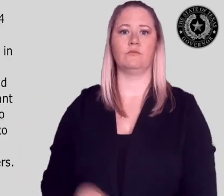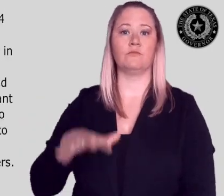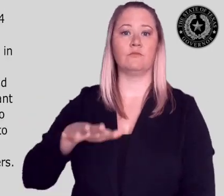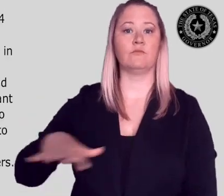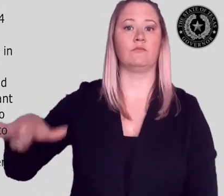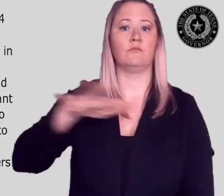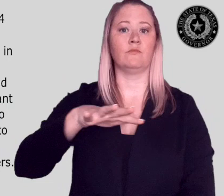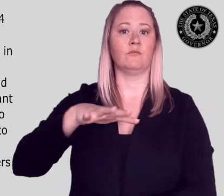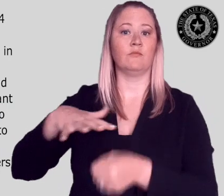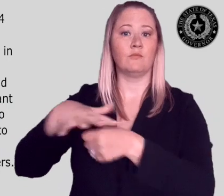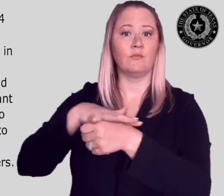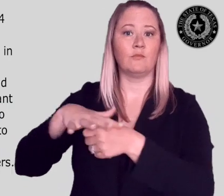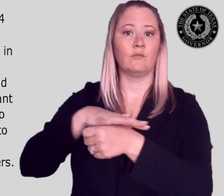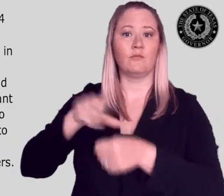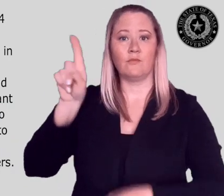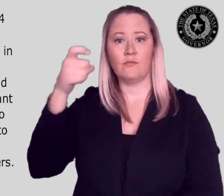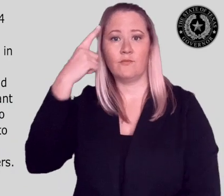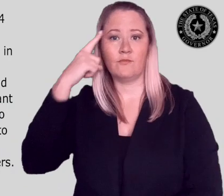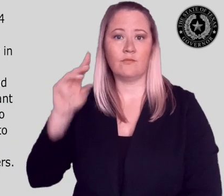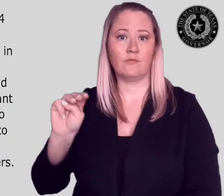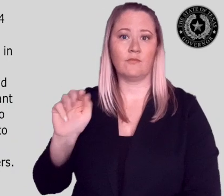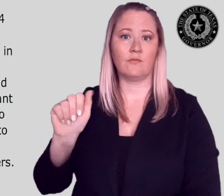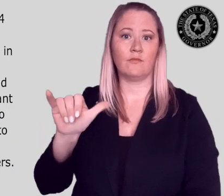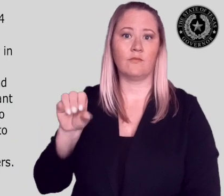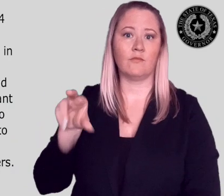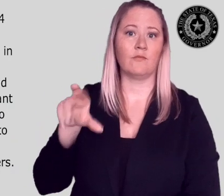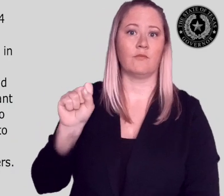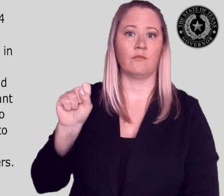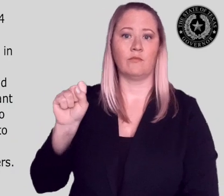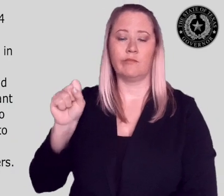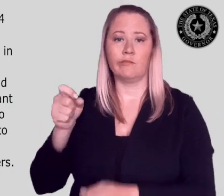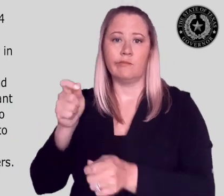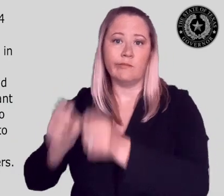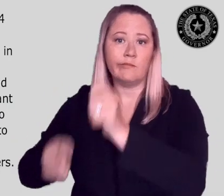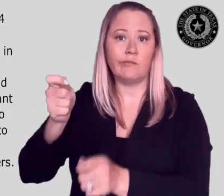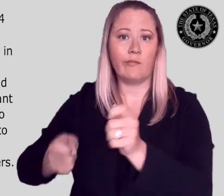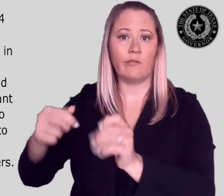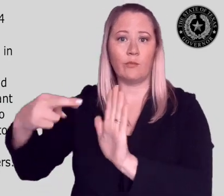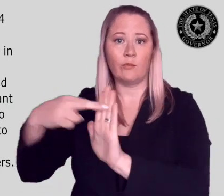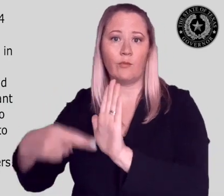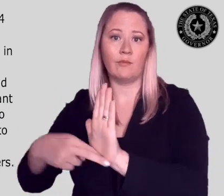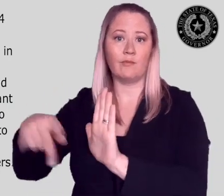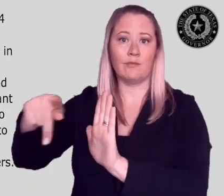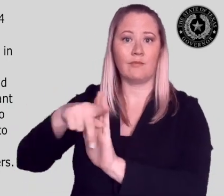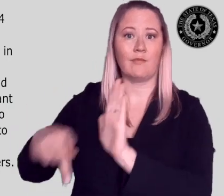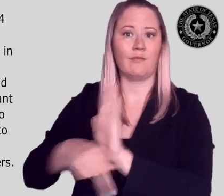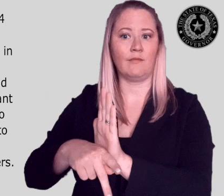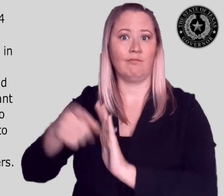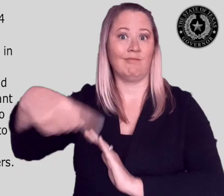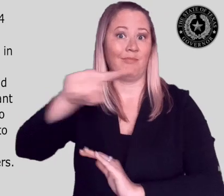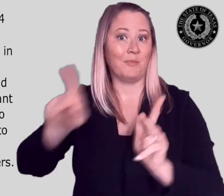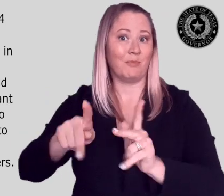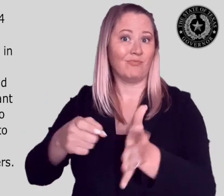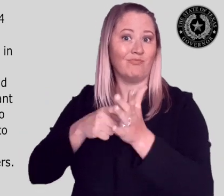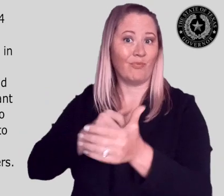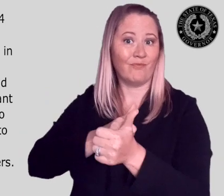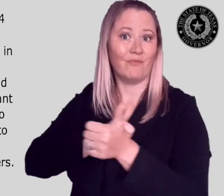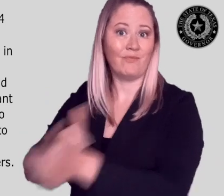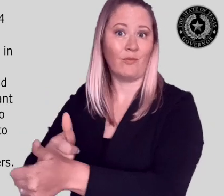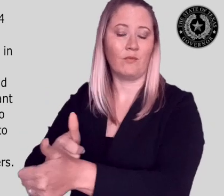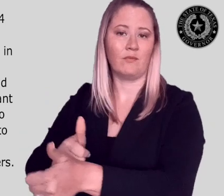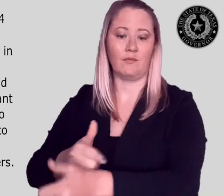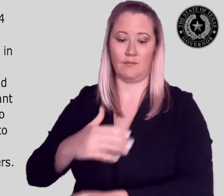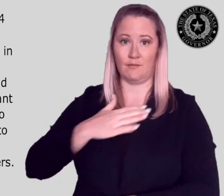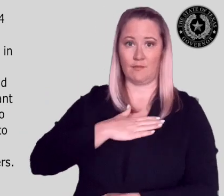Executive Order GA34 also superseded any conflicting local order in response to the COVID-19